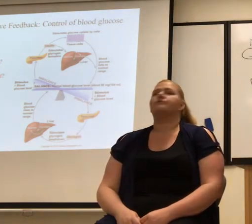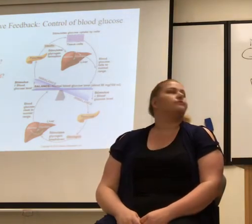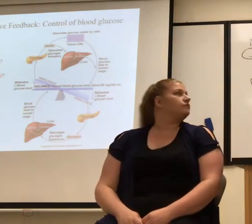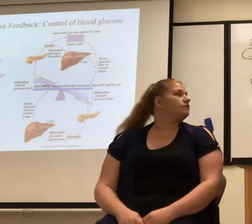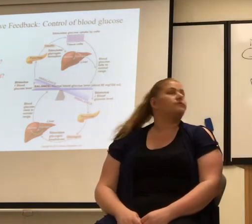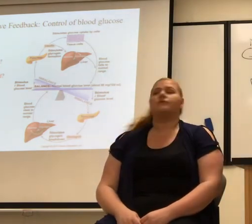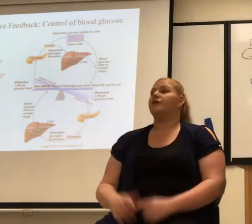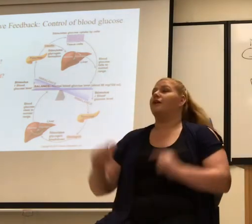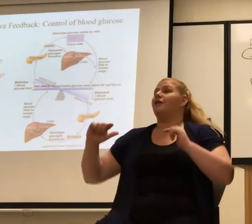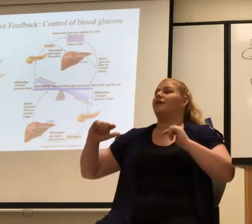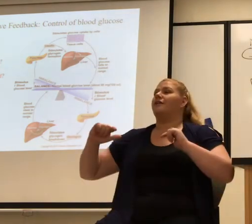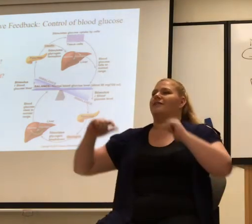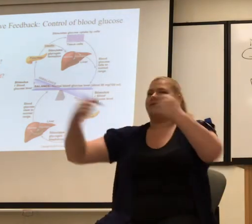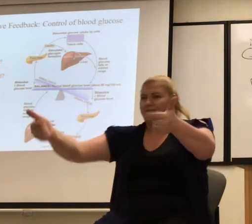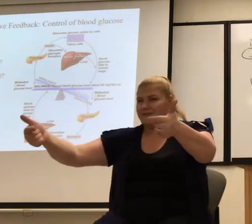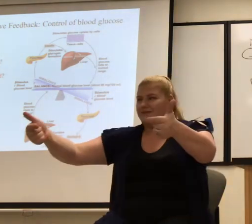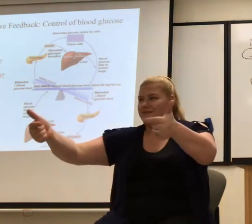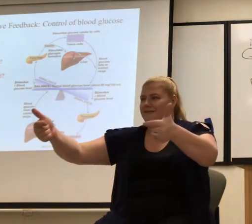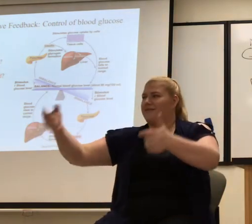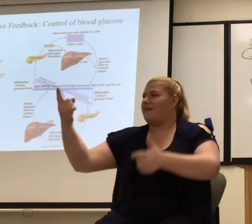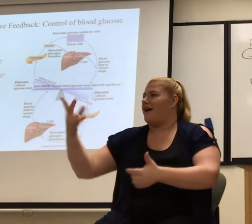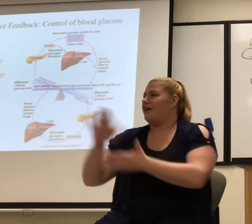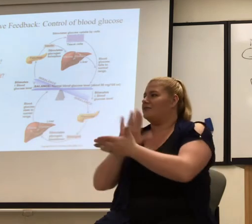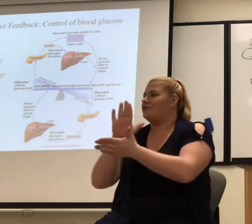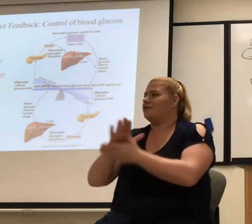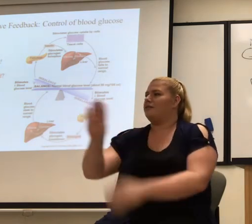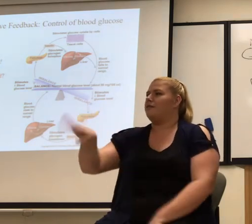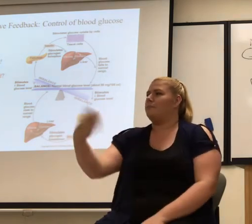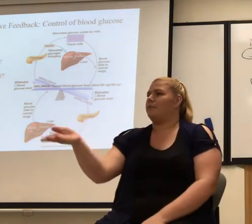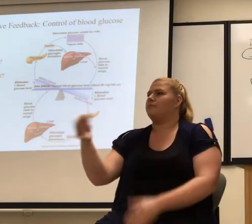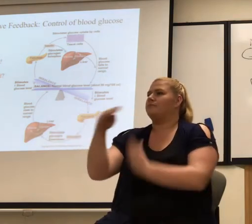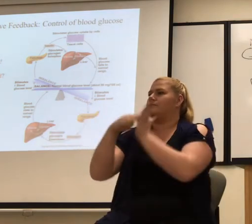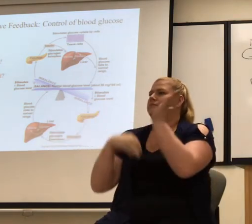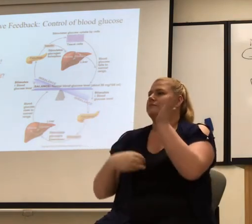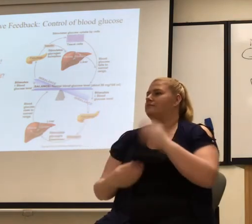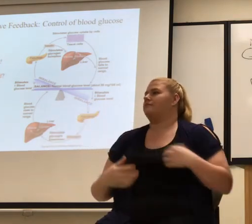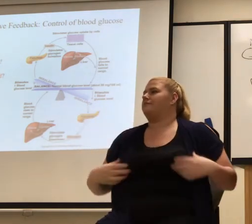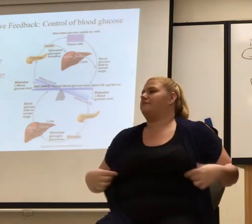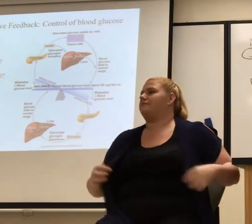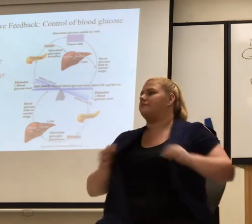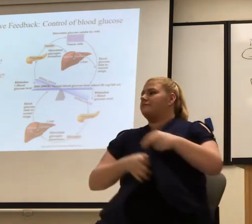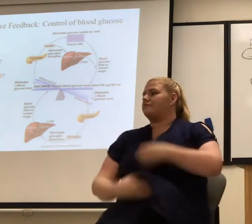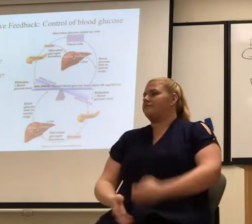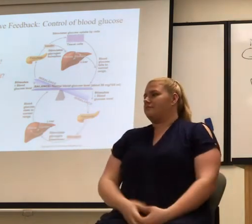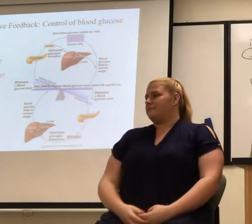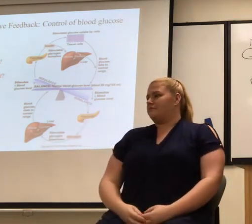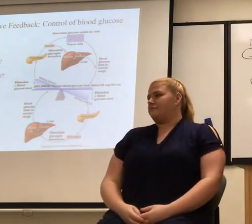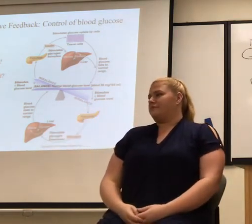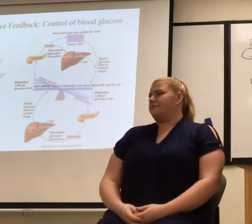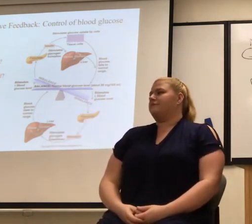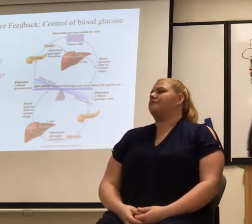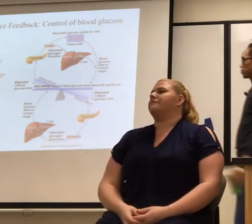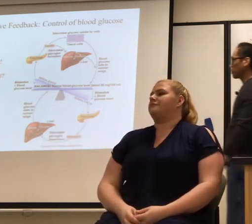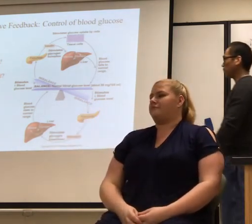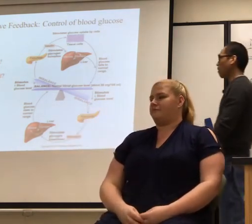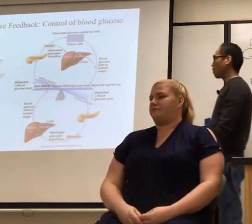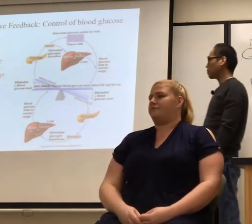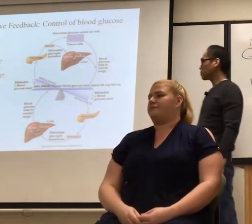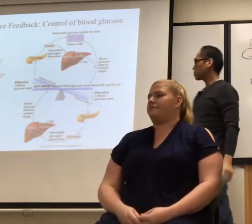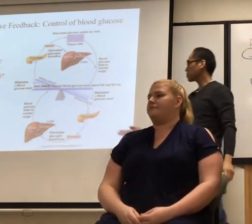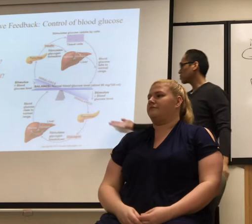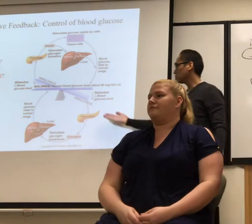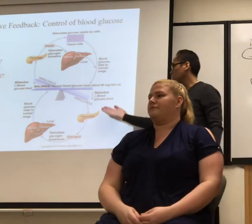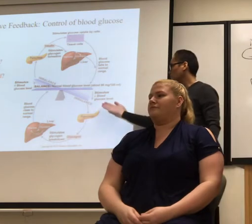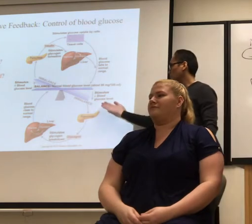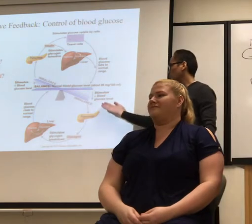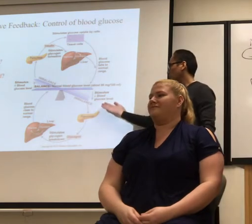Actually, you do it on your half sheet. Go, take a few minutes. Do the other imbalance. Blood sugar